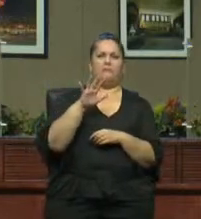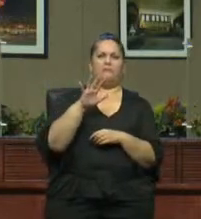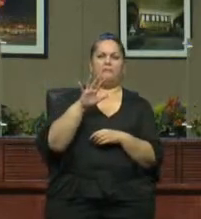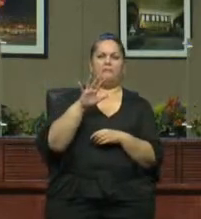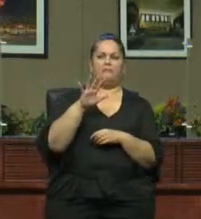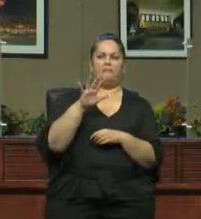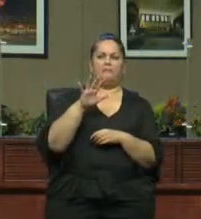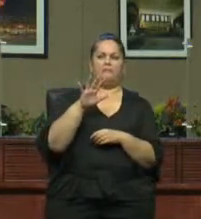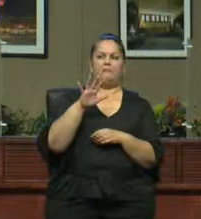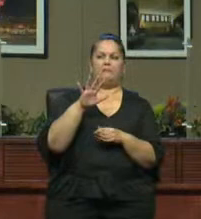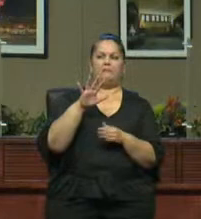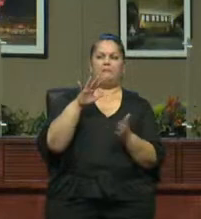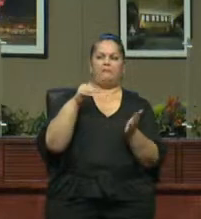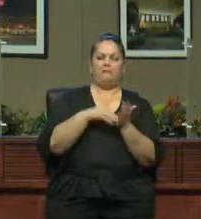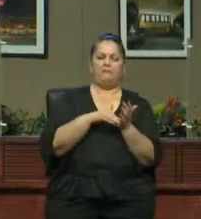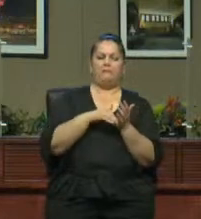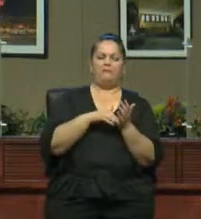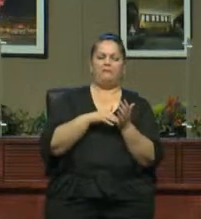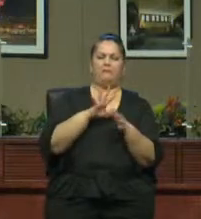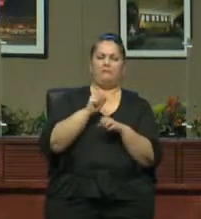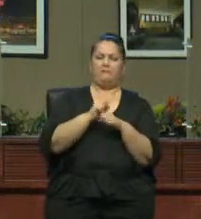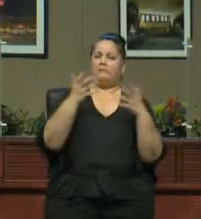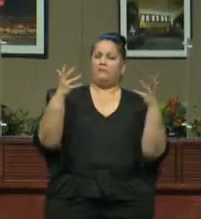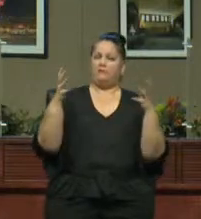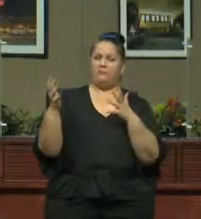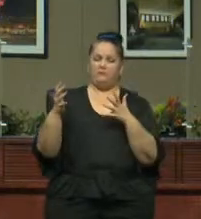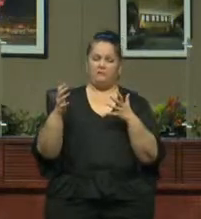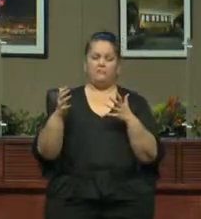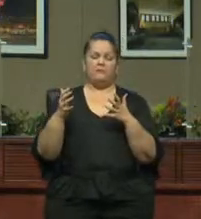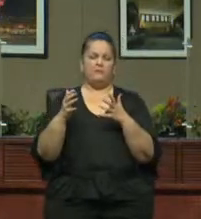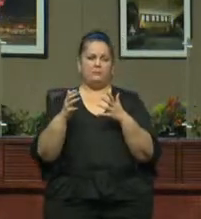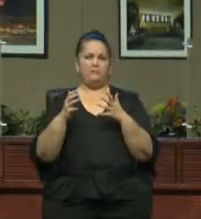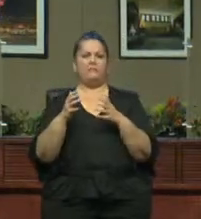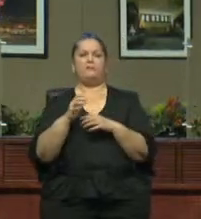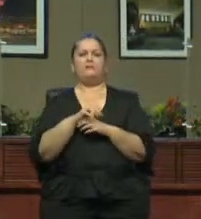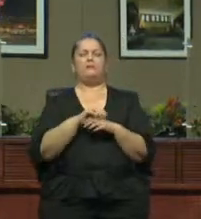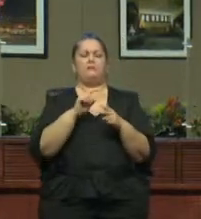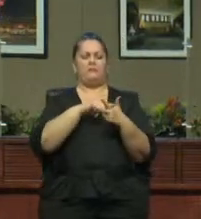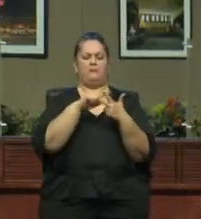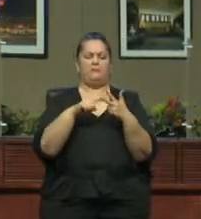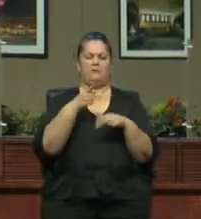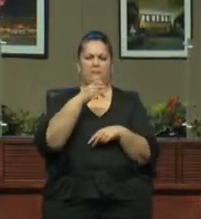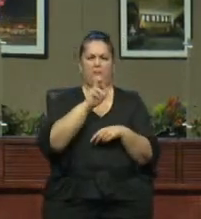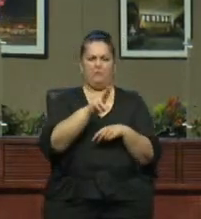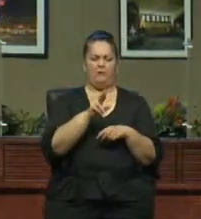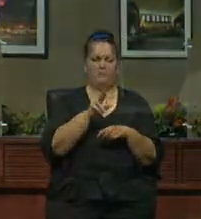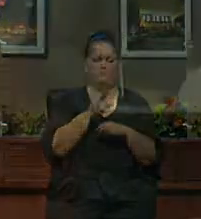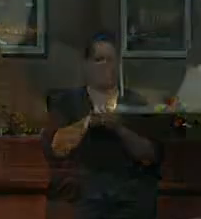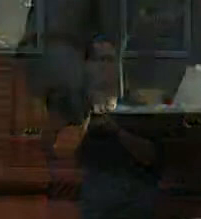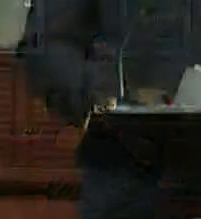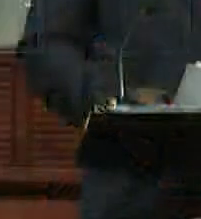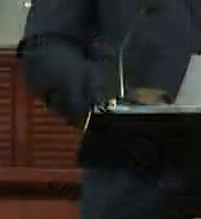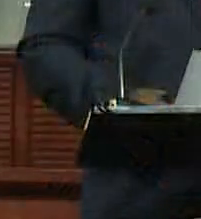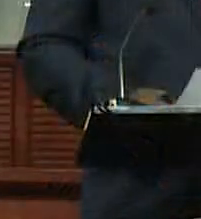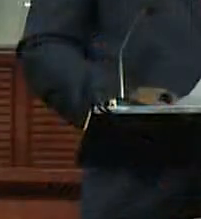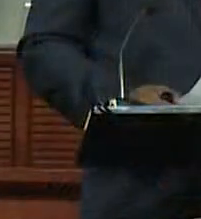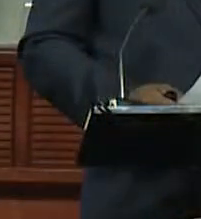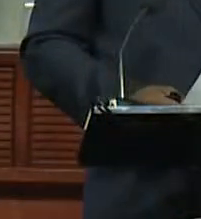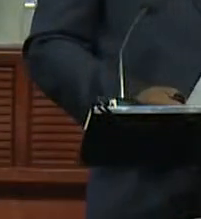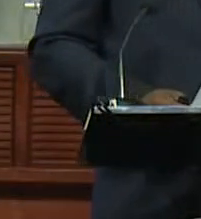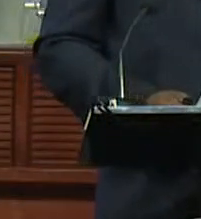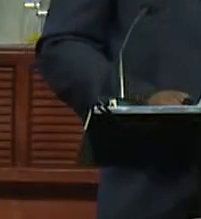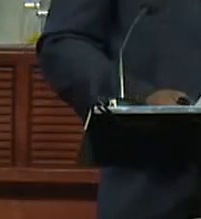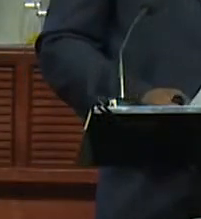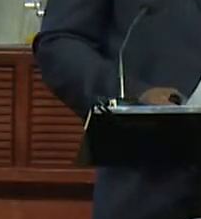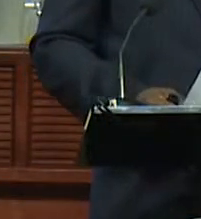were made at 3 Orange County parks, Downey, Cypress Grove, and West Orange parks. Packets of